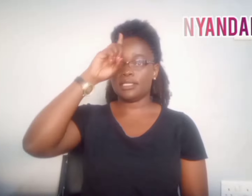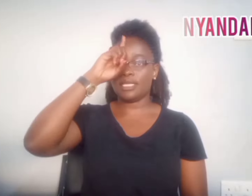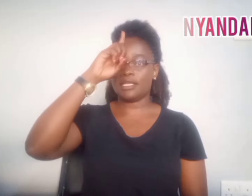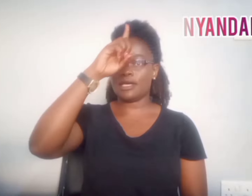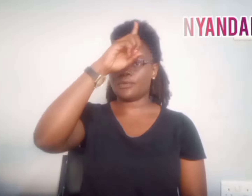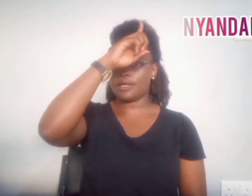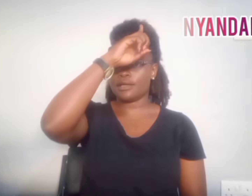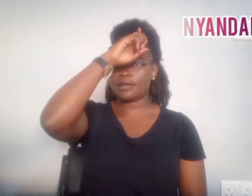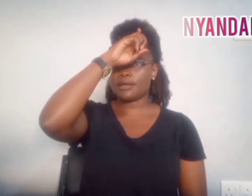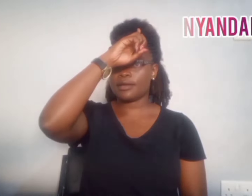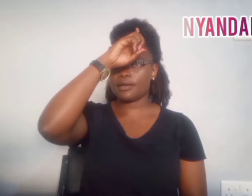Nyandarua.